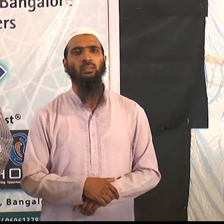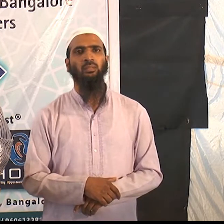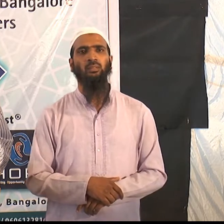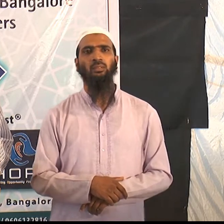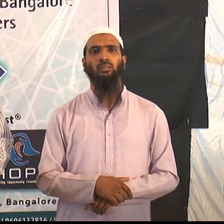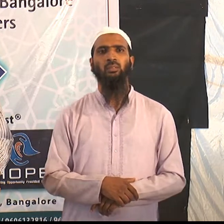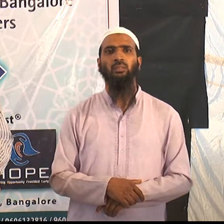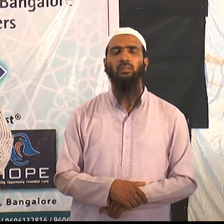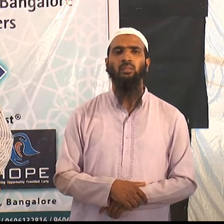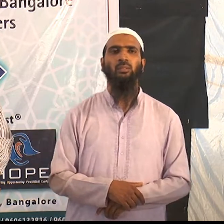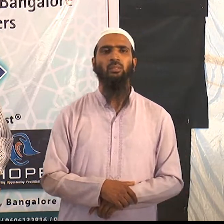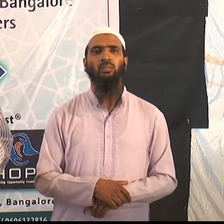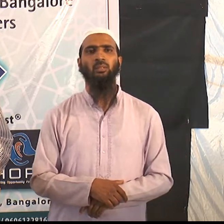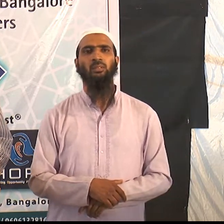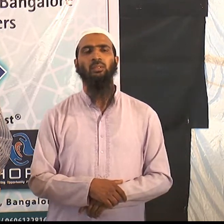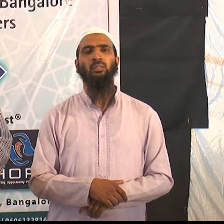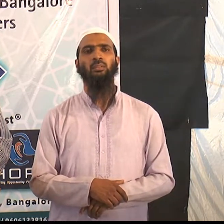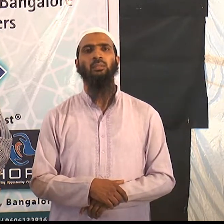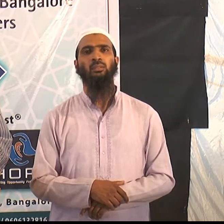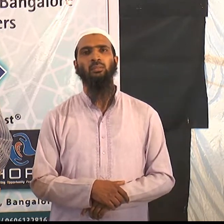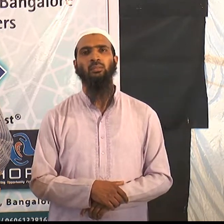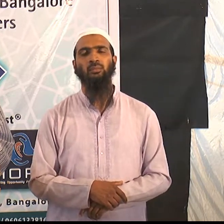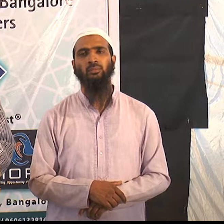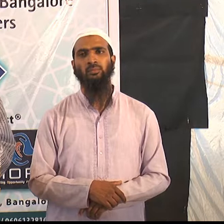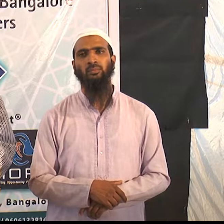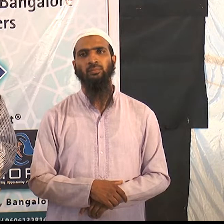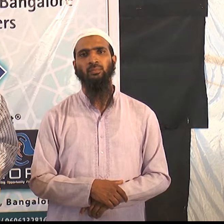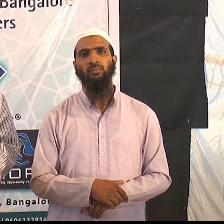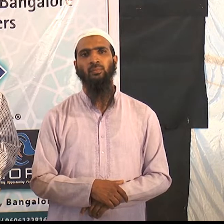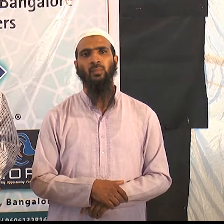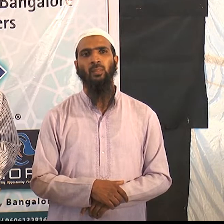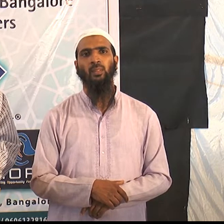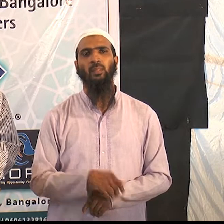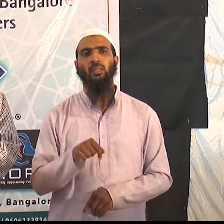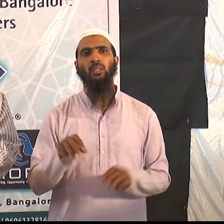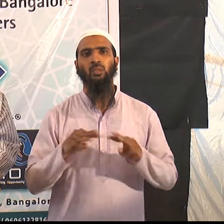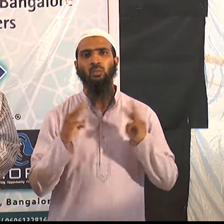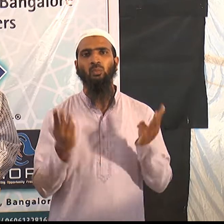For prayers, you can always join with the hoors and noors of the universe.